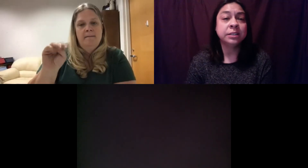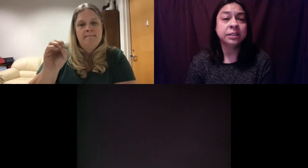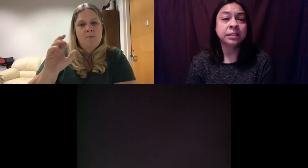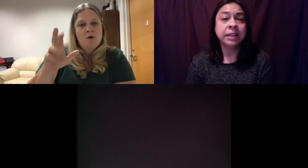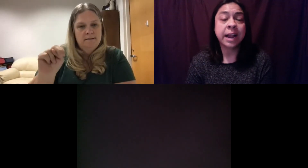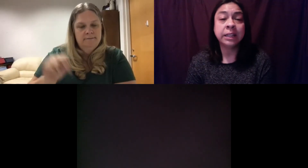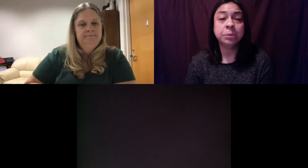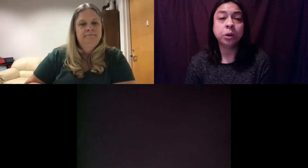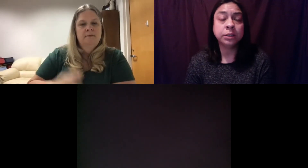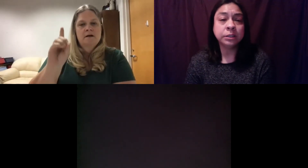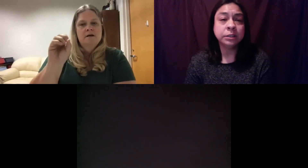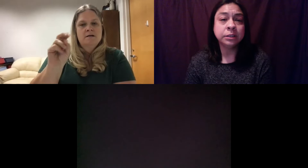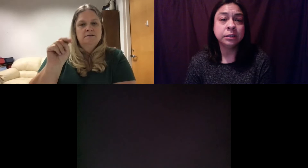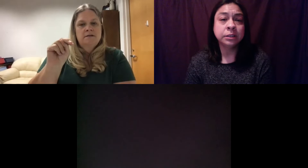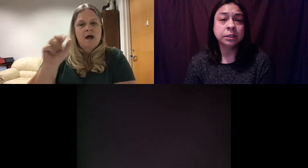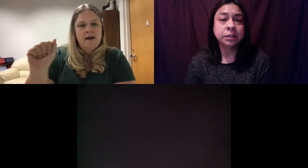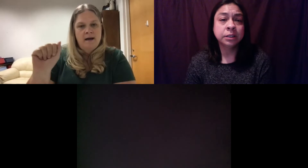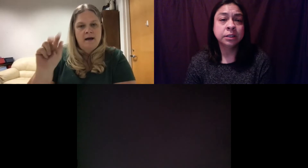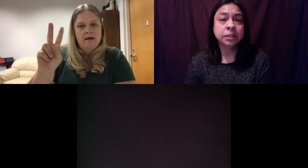on Alan Morton,